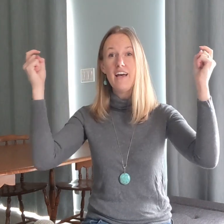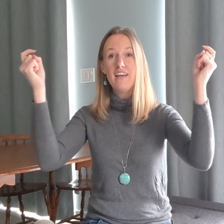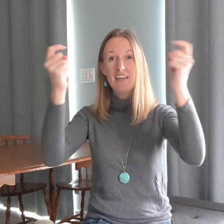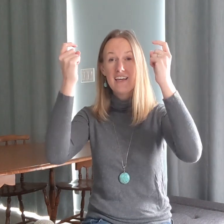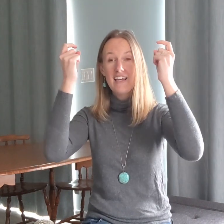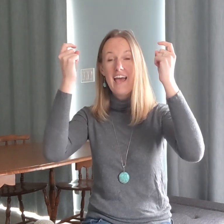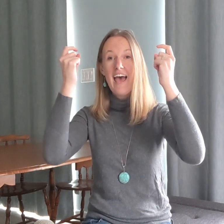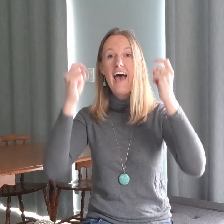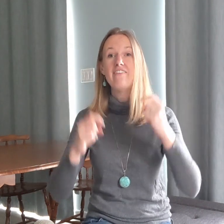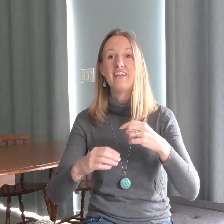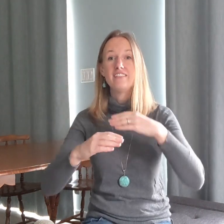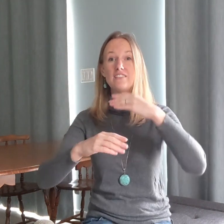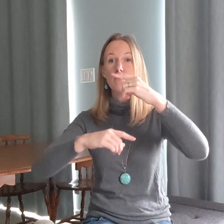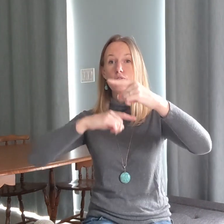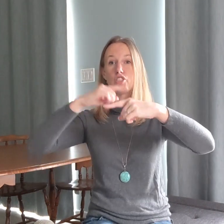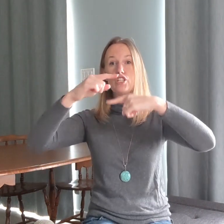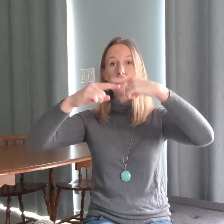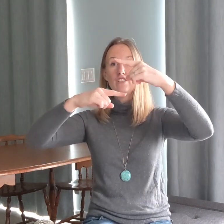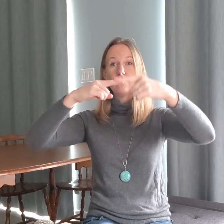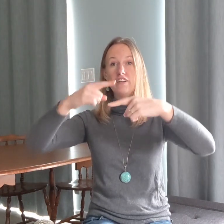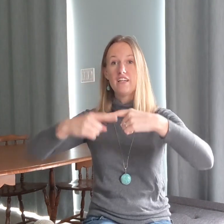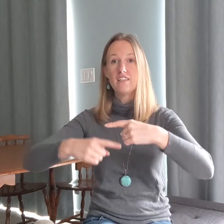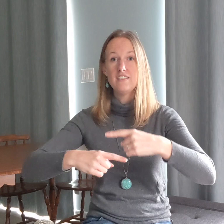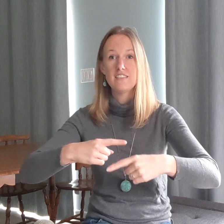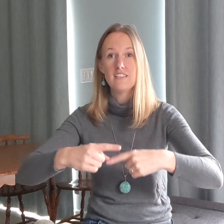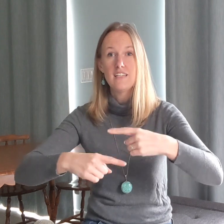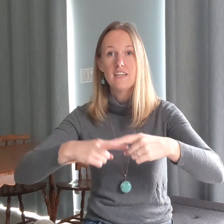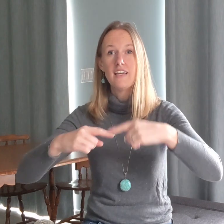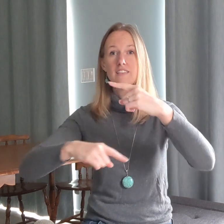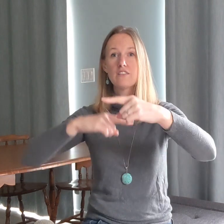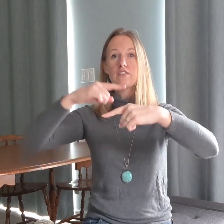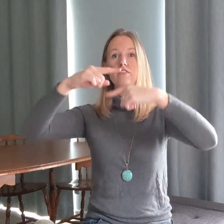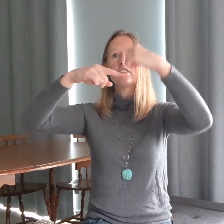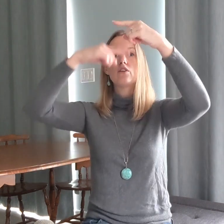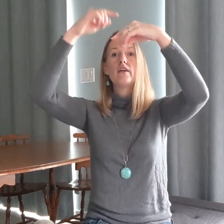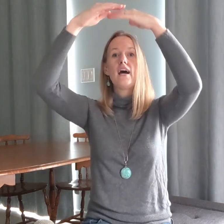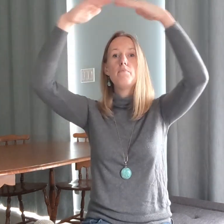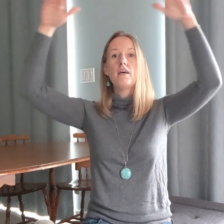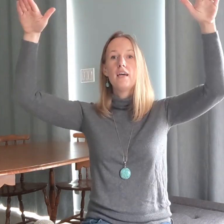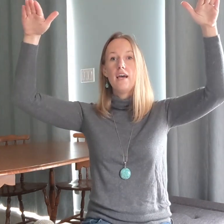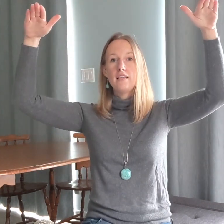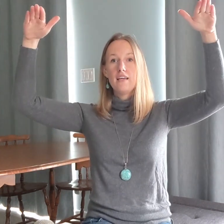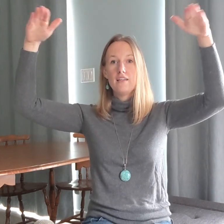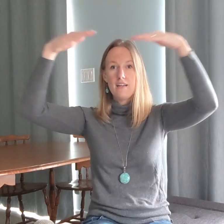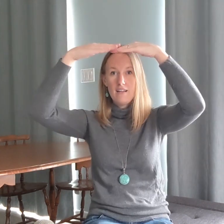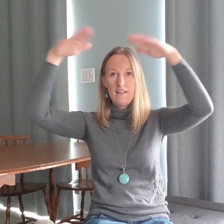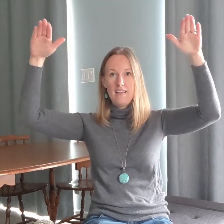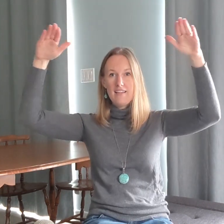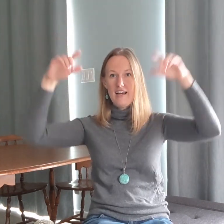heaven so you circle your fingers okay circle your fingers going up and then like that